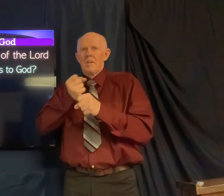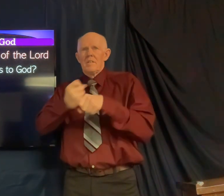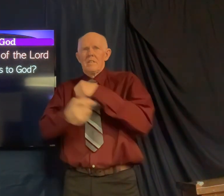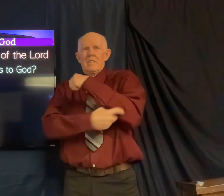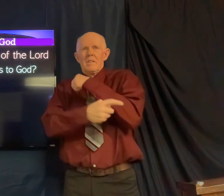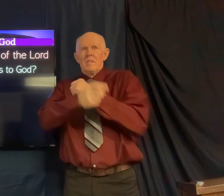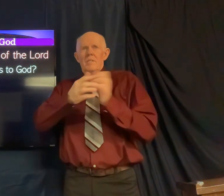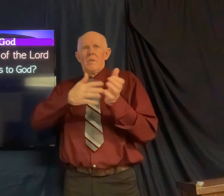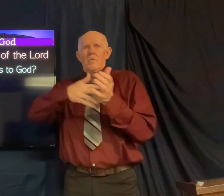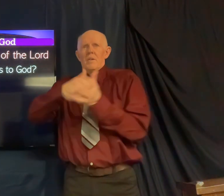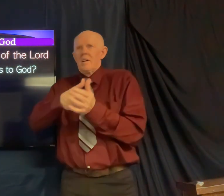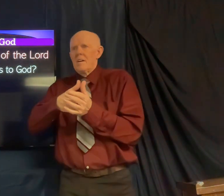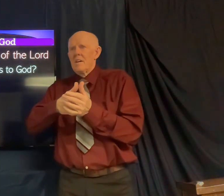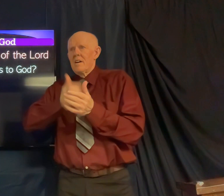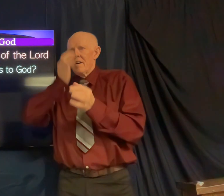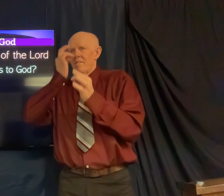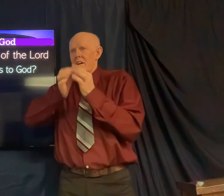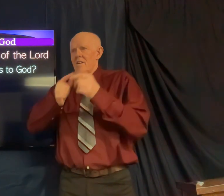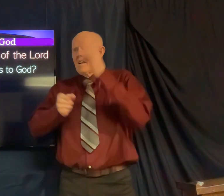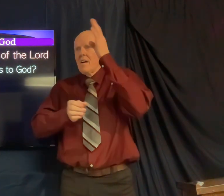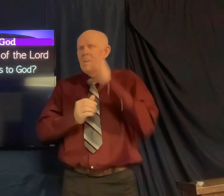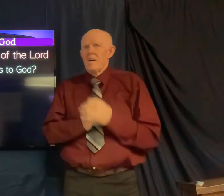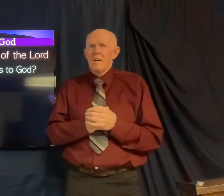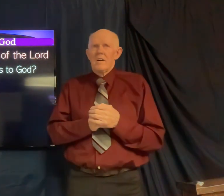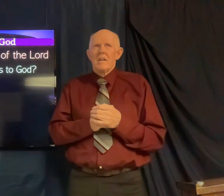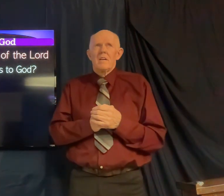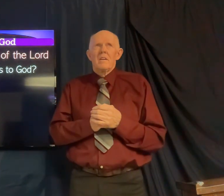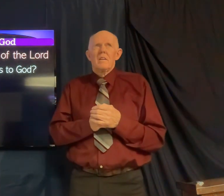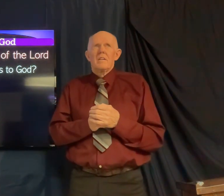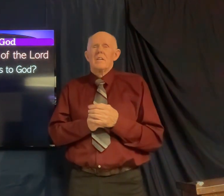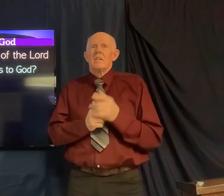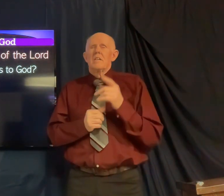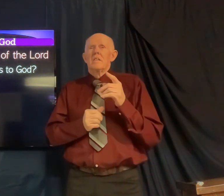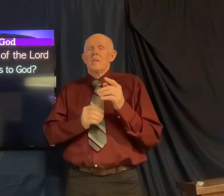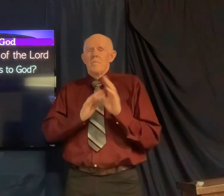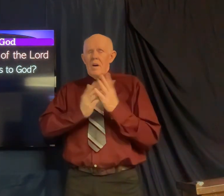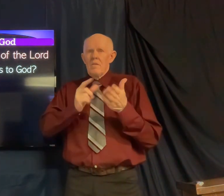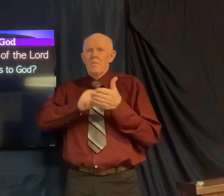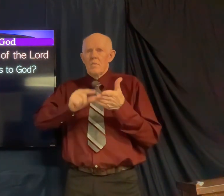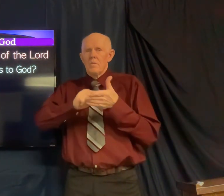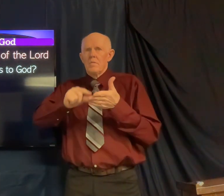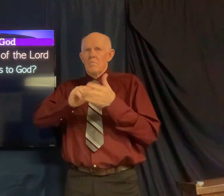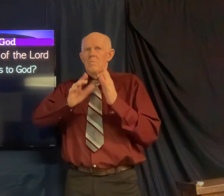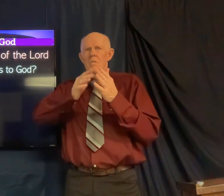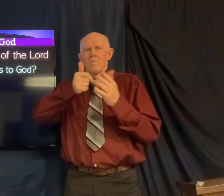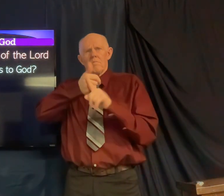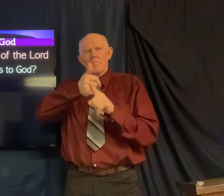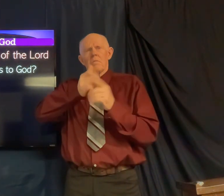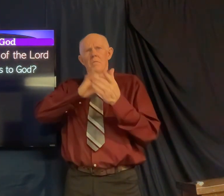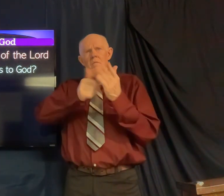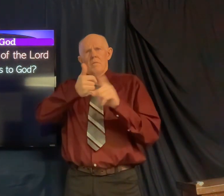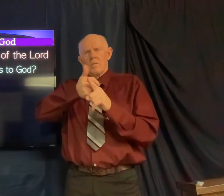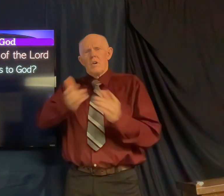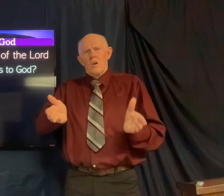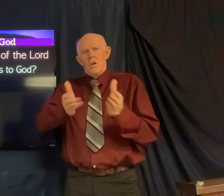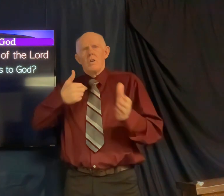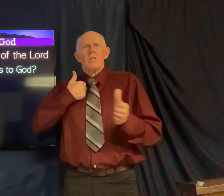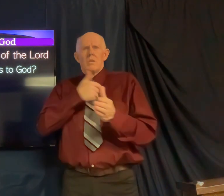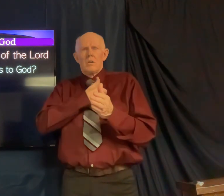things. The world tempts us and causes us to be weak in our faith to God. The Bible verses themselves